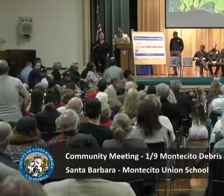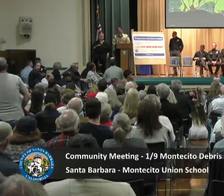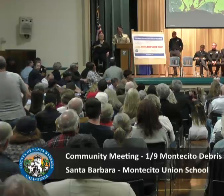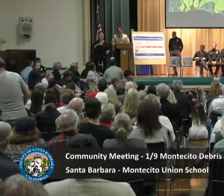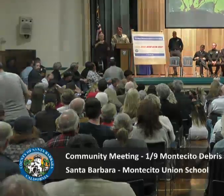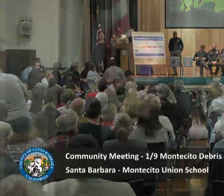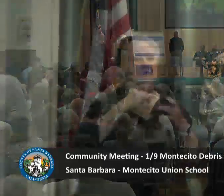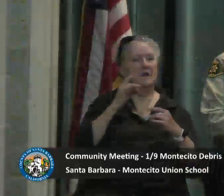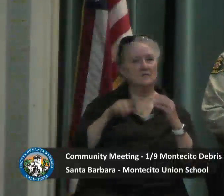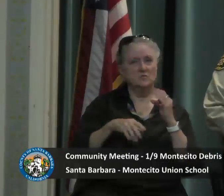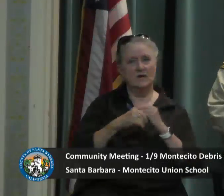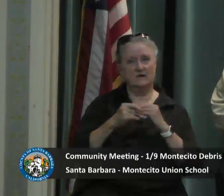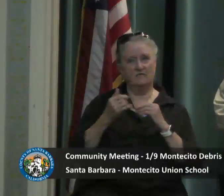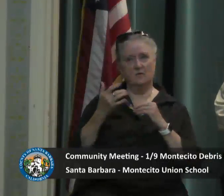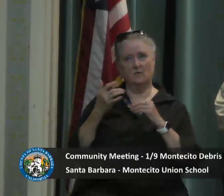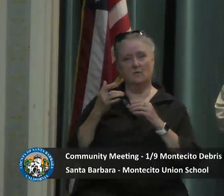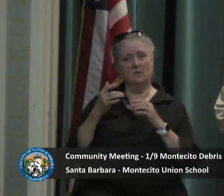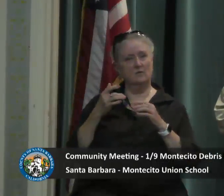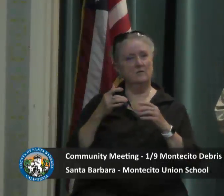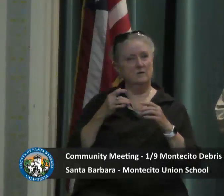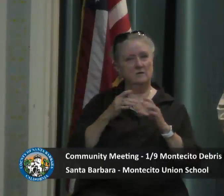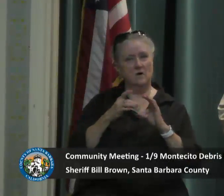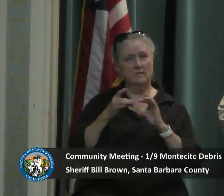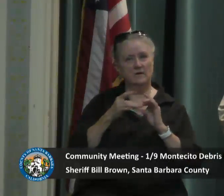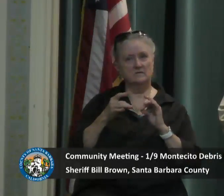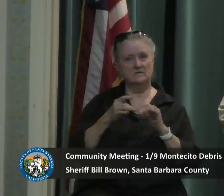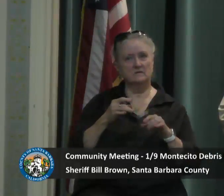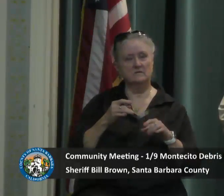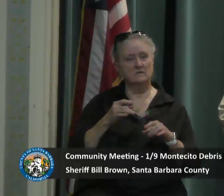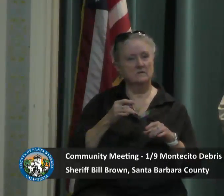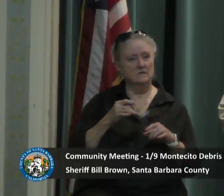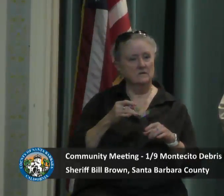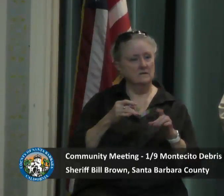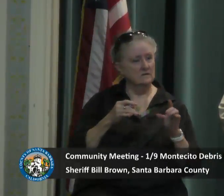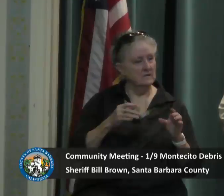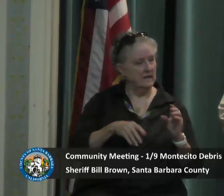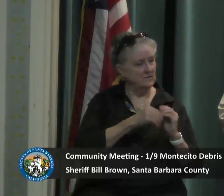I would like to just add a few comments to Rob's comments.